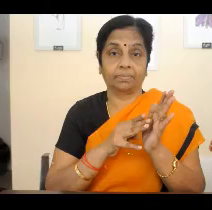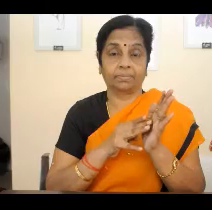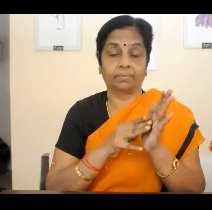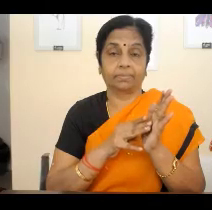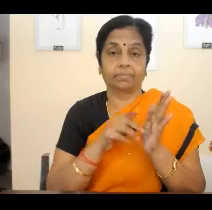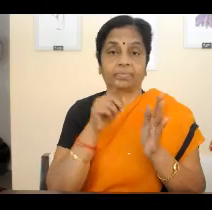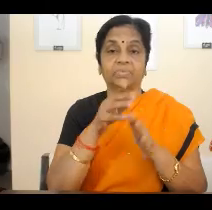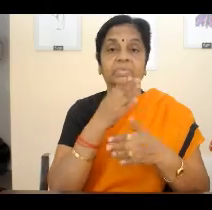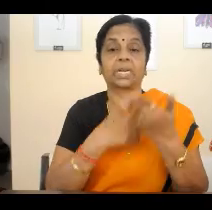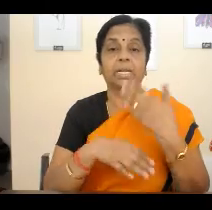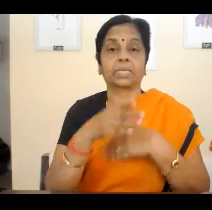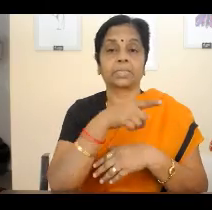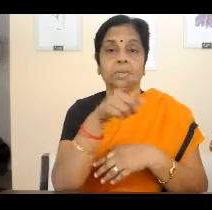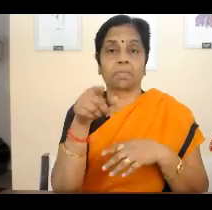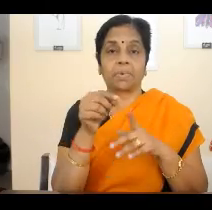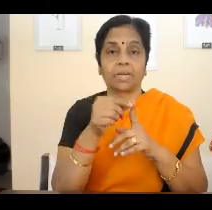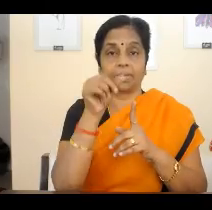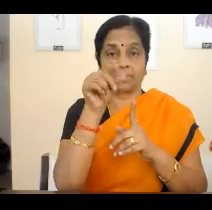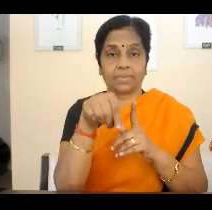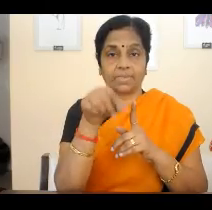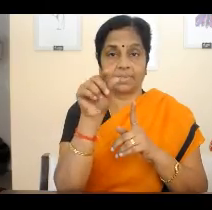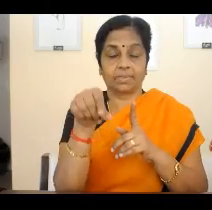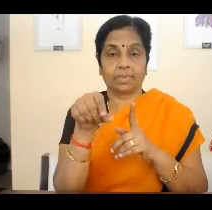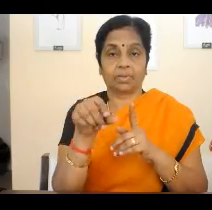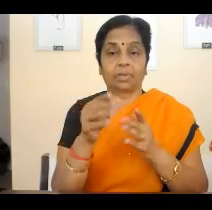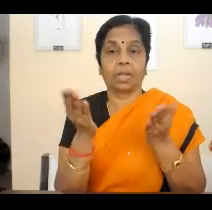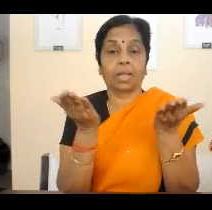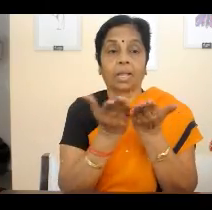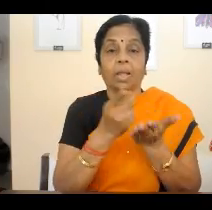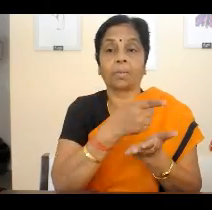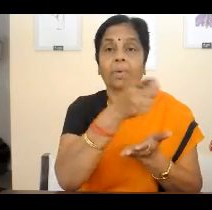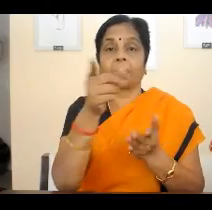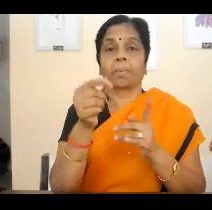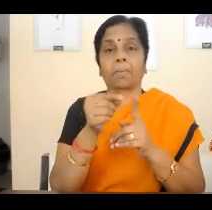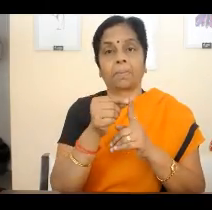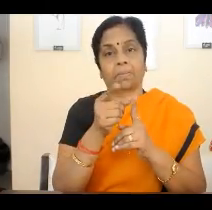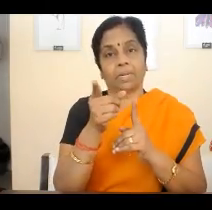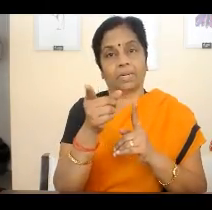for disabled persons compared to other people.